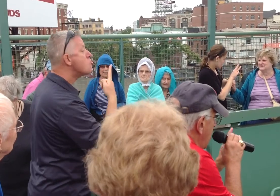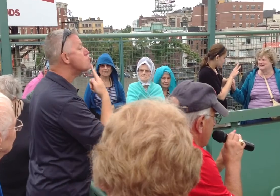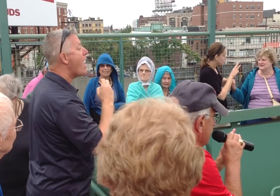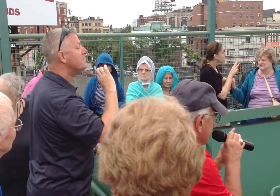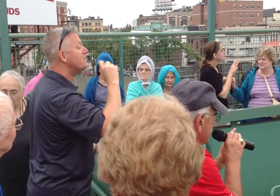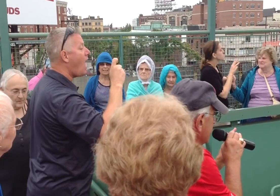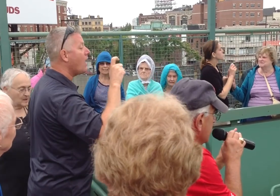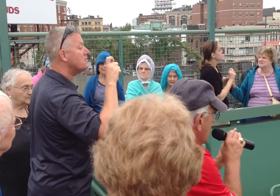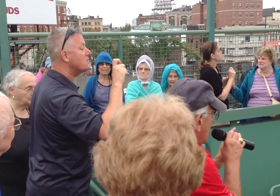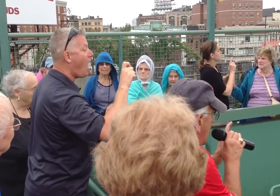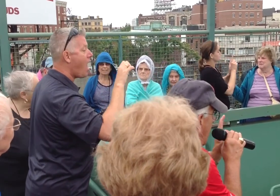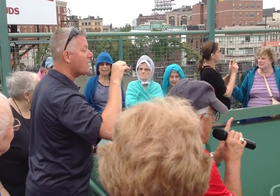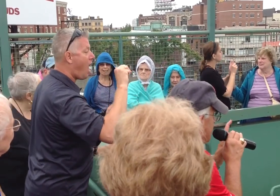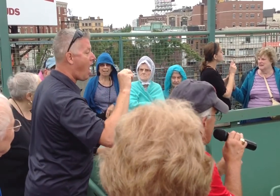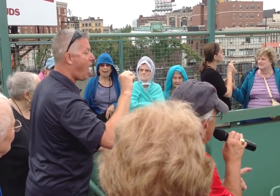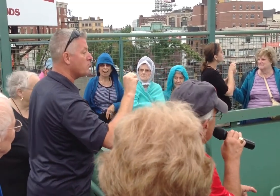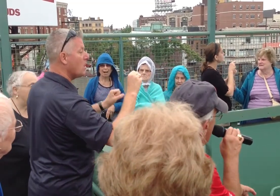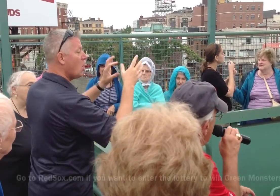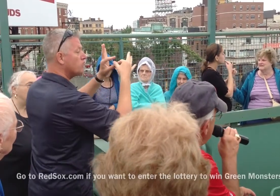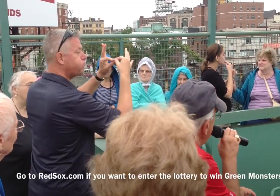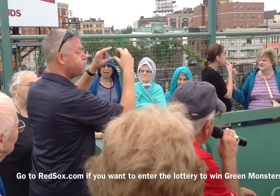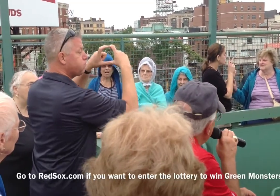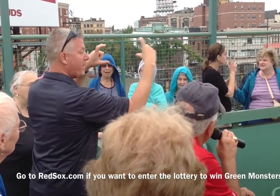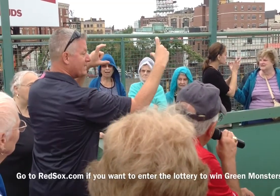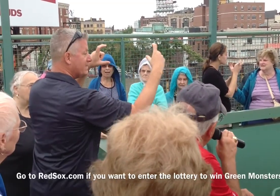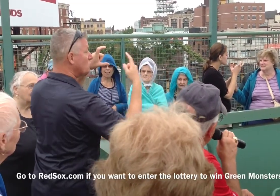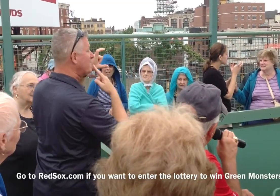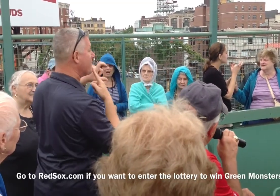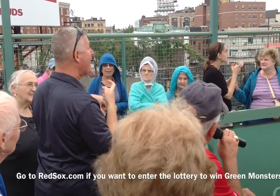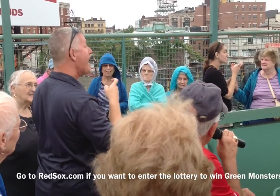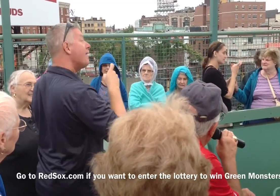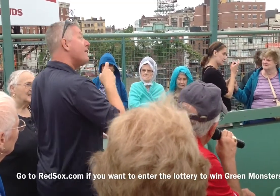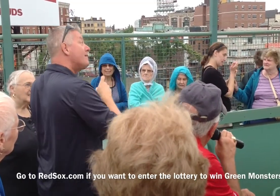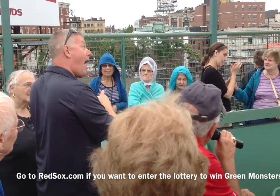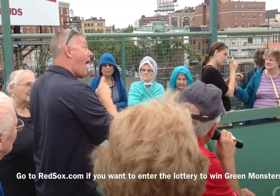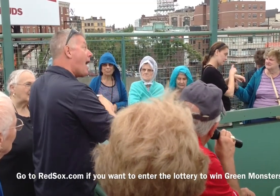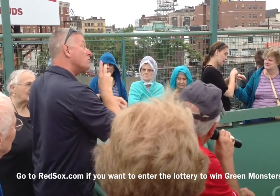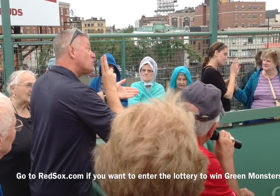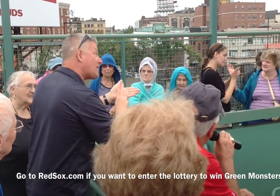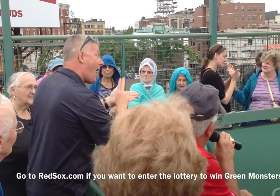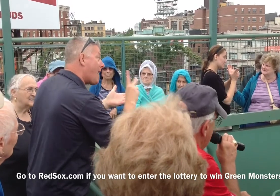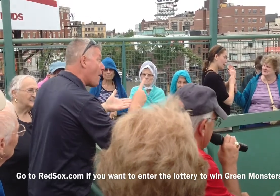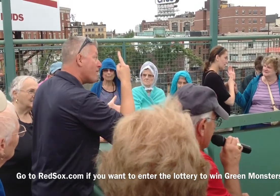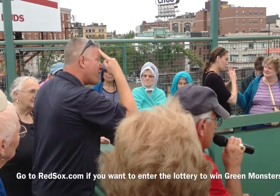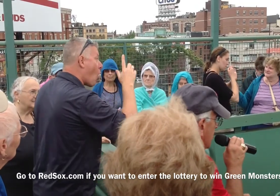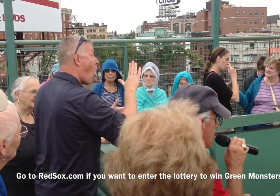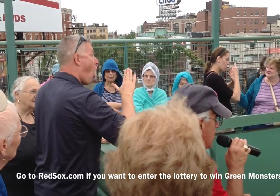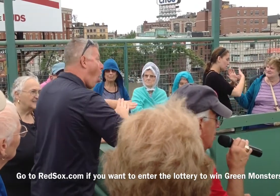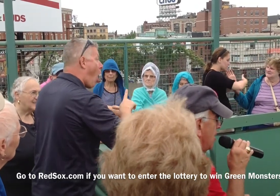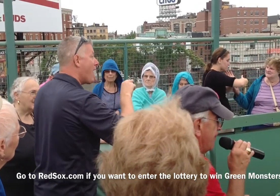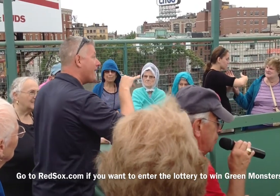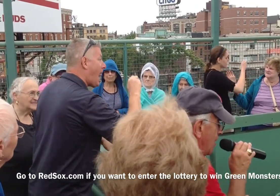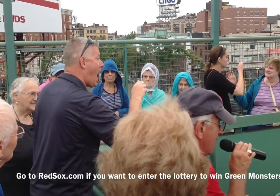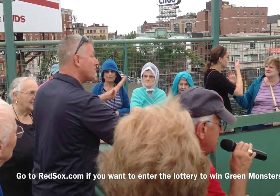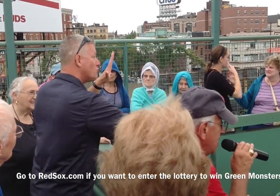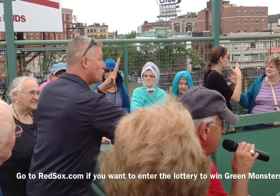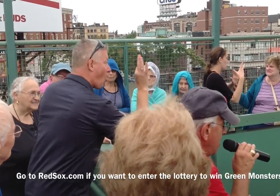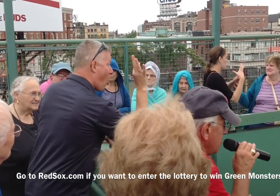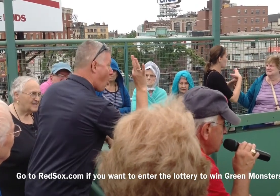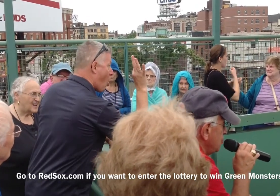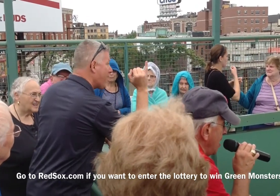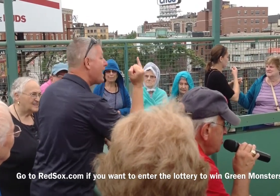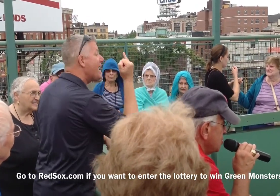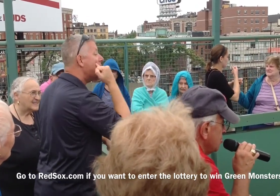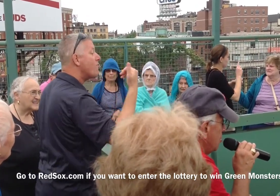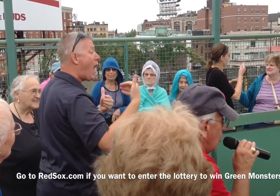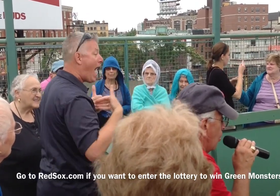note up. And it says time to sign up for our online drawing. If you have an